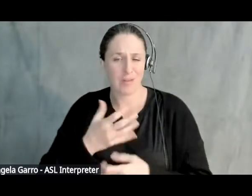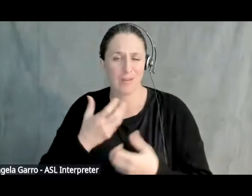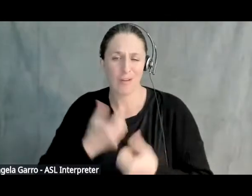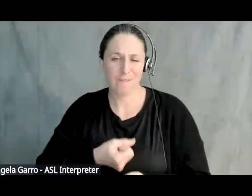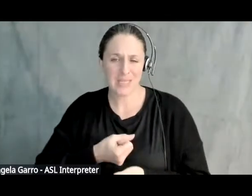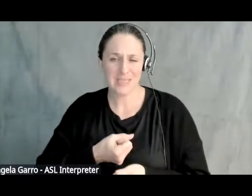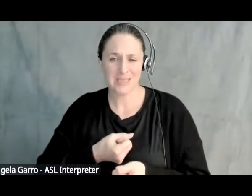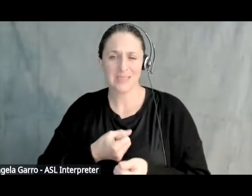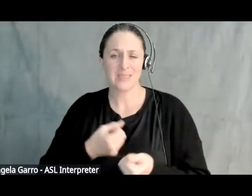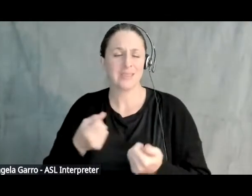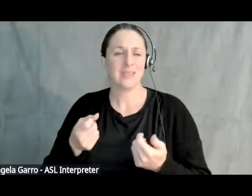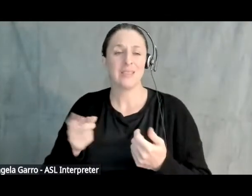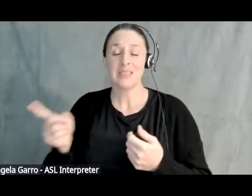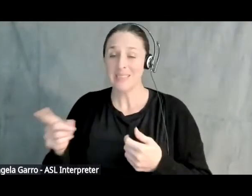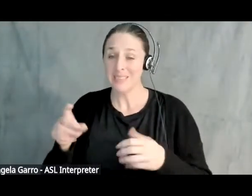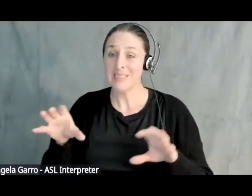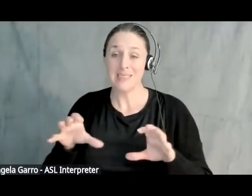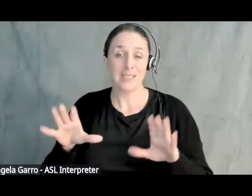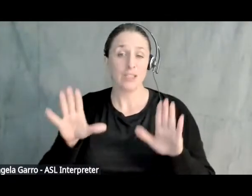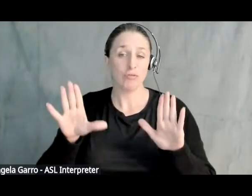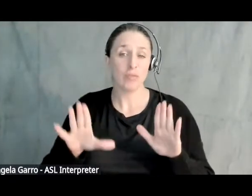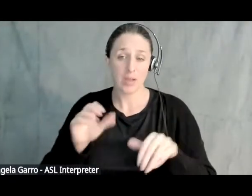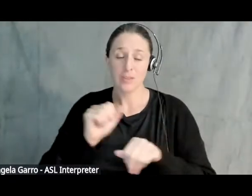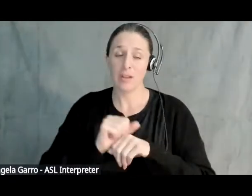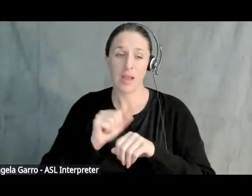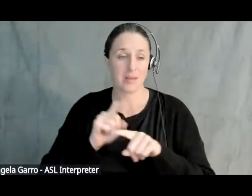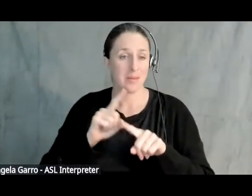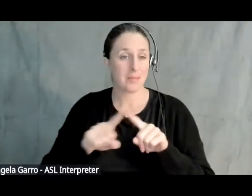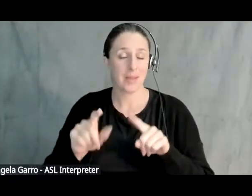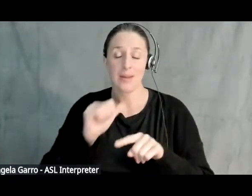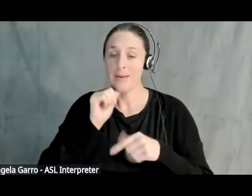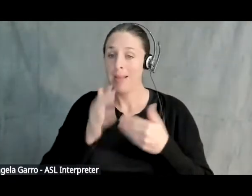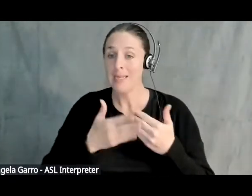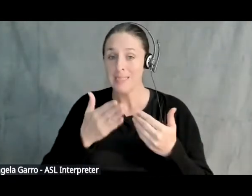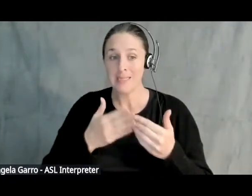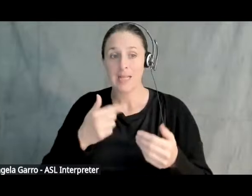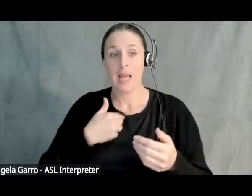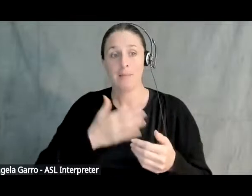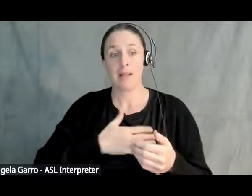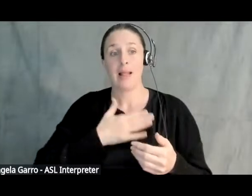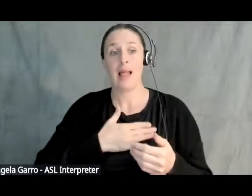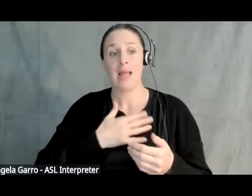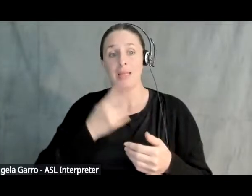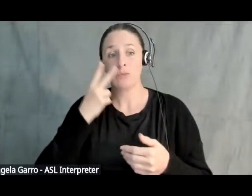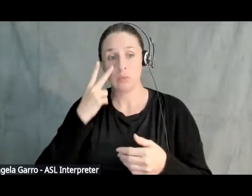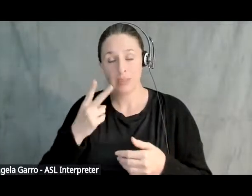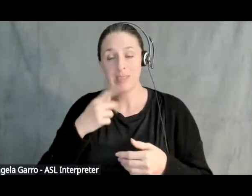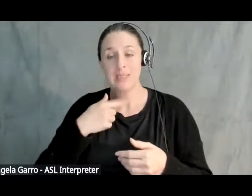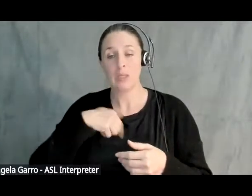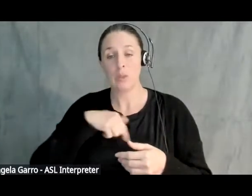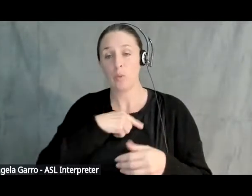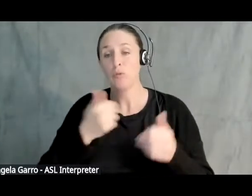and, he did a great job, but it was not easy. And I'm glad to see we're trying to support,